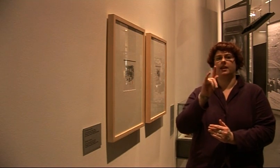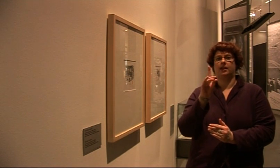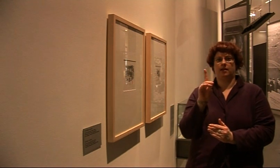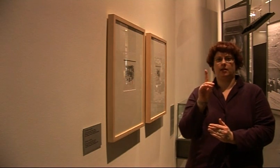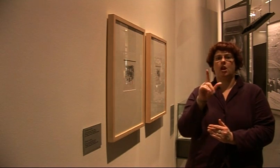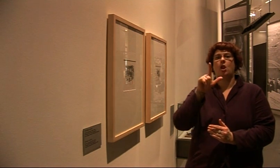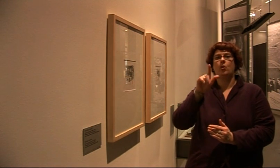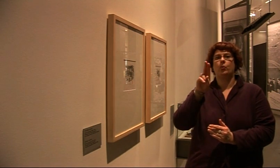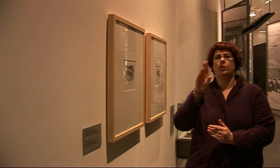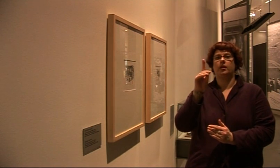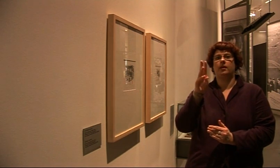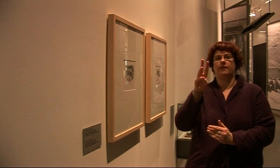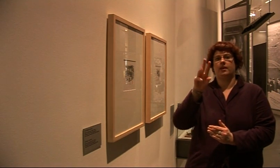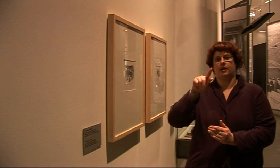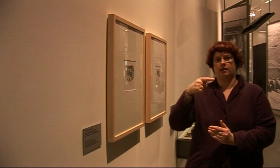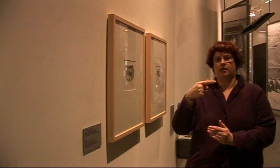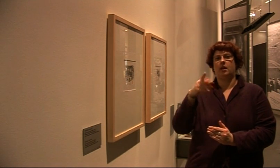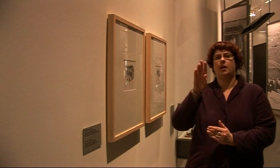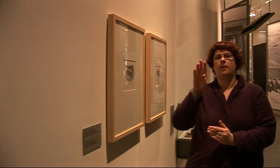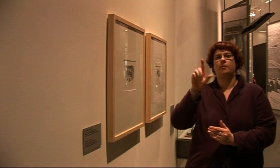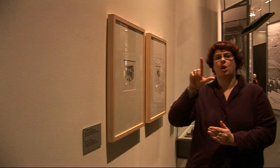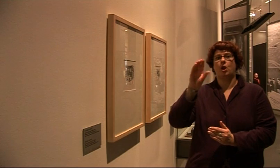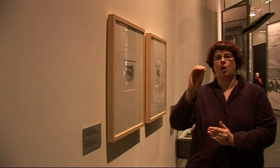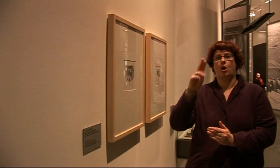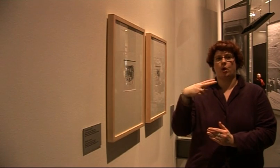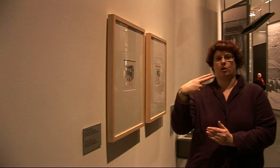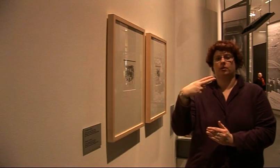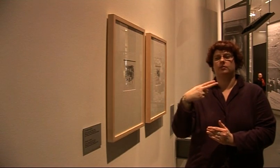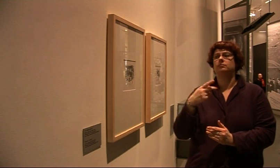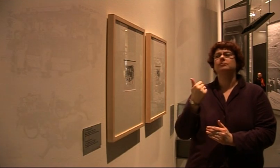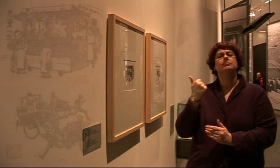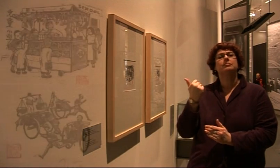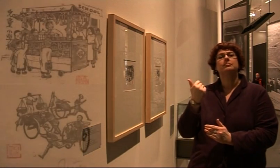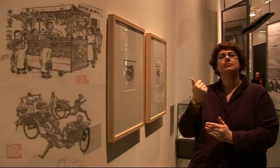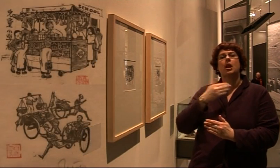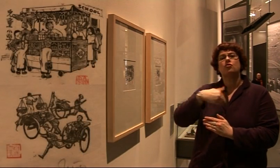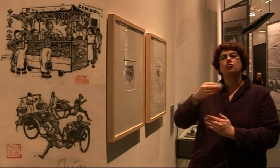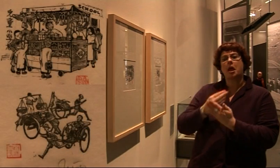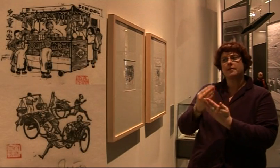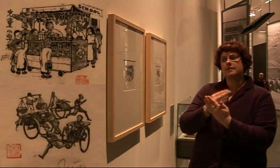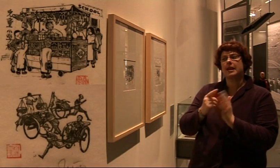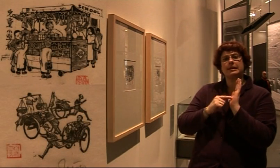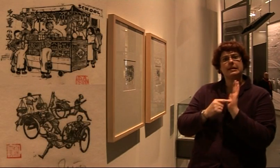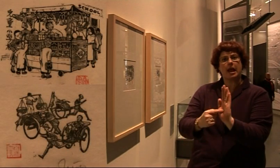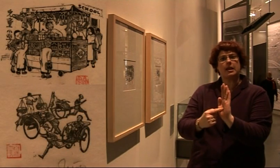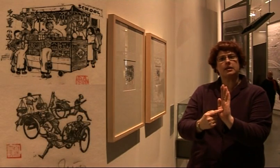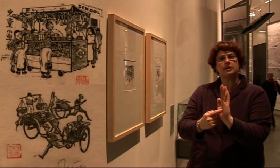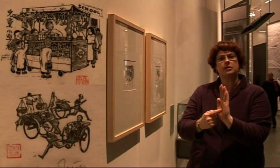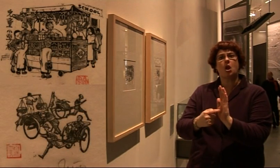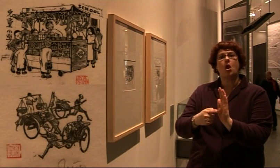scenes of the Chinese metropolis Shanghai. This has biographical and historical reasons. Persecuted as